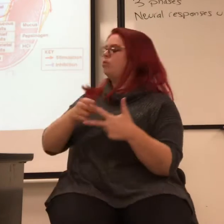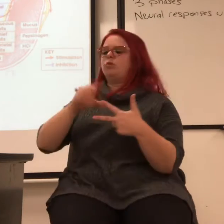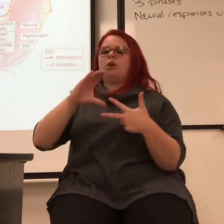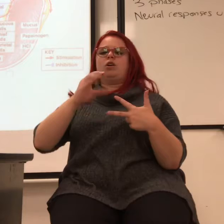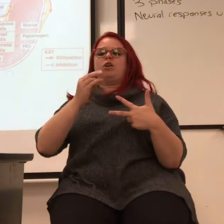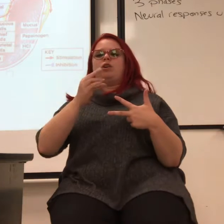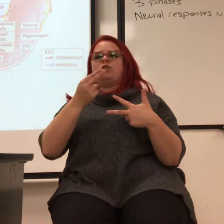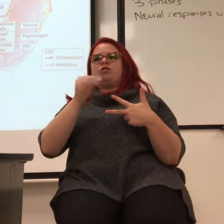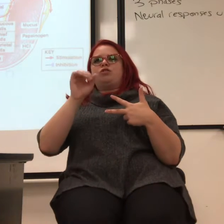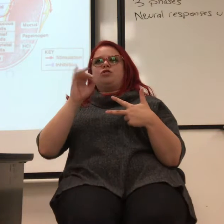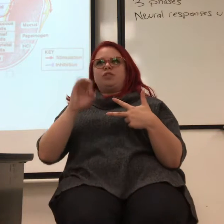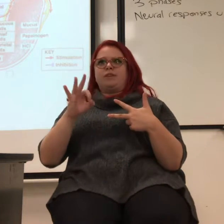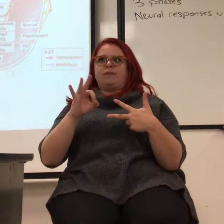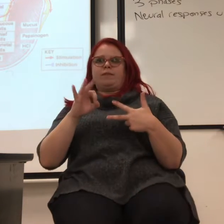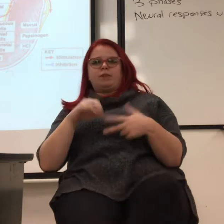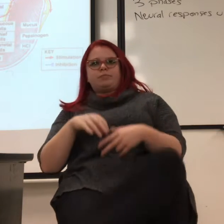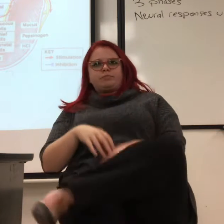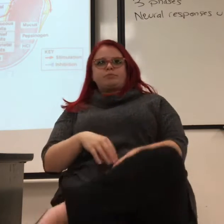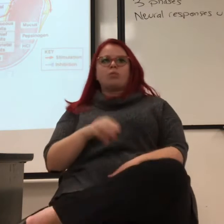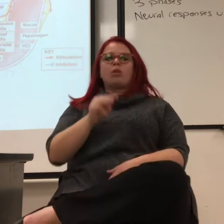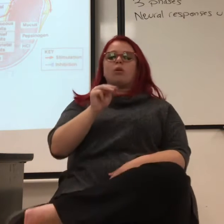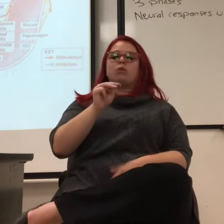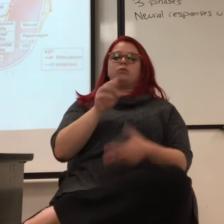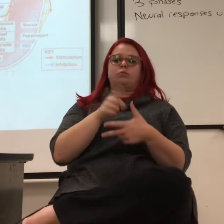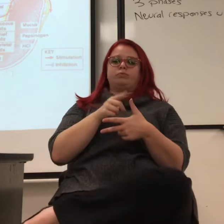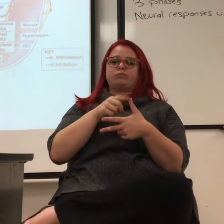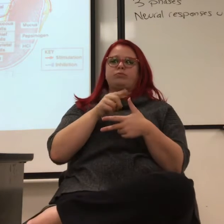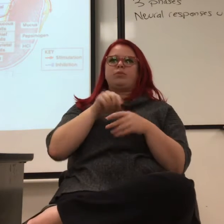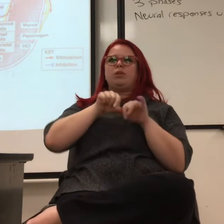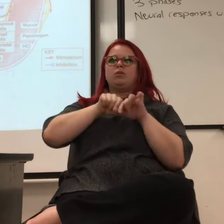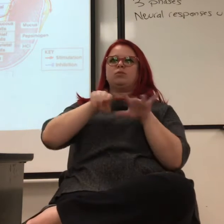Mucus cells secrete mucus.